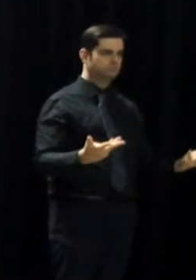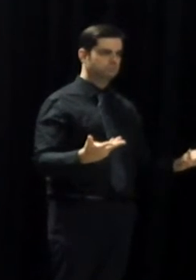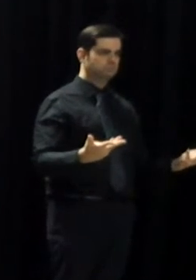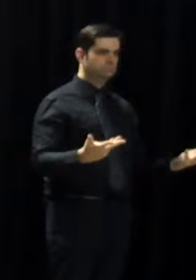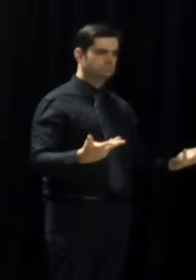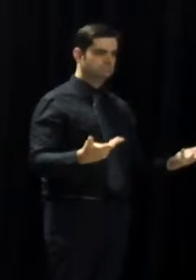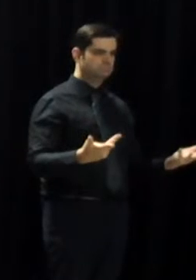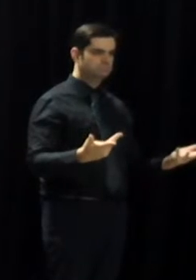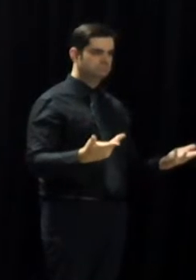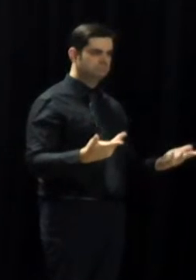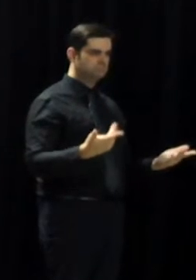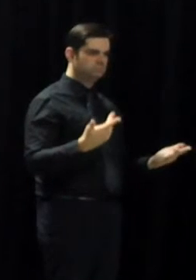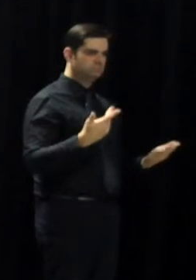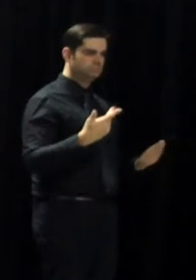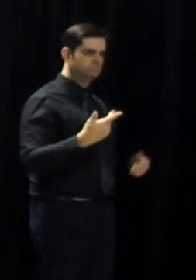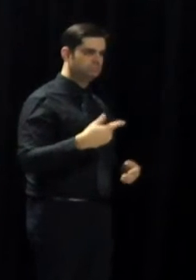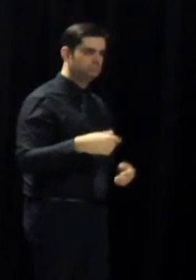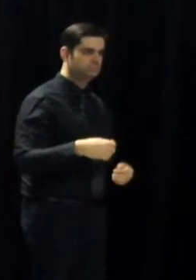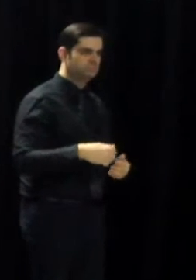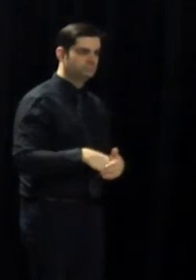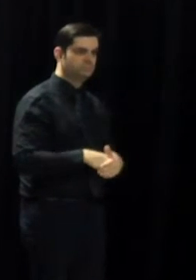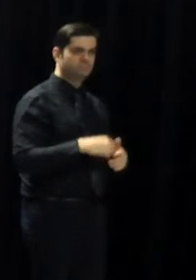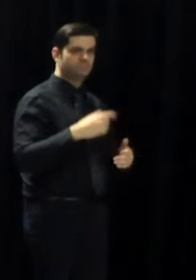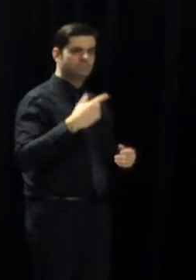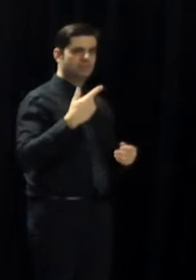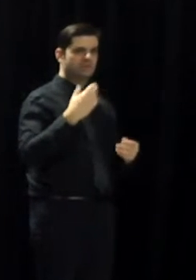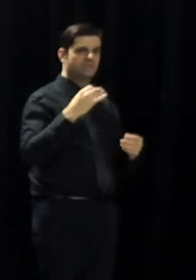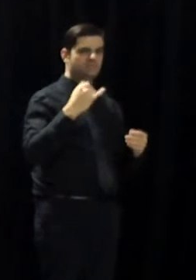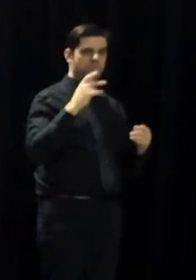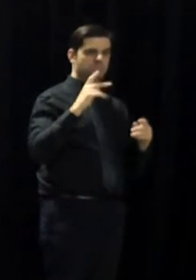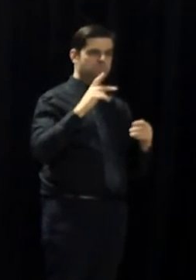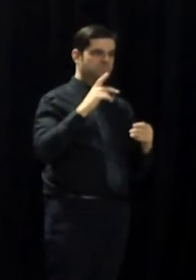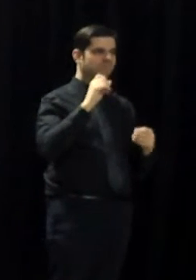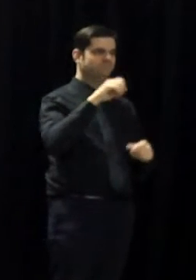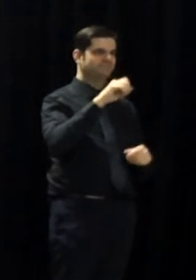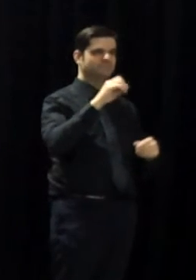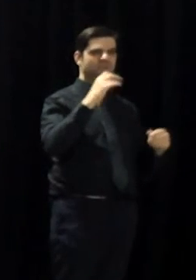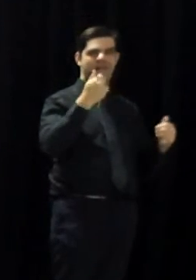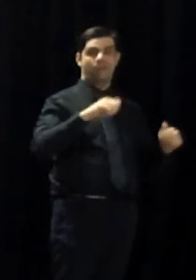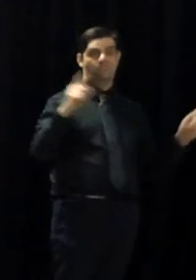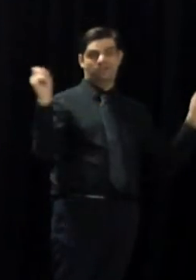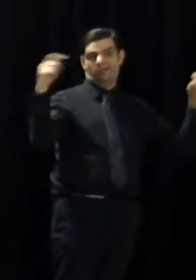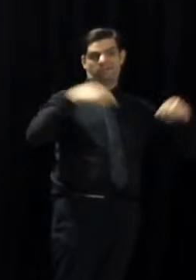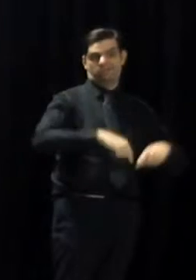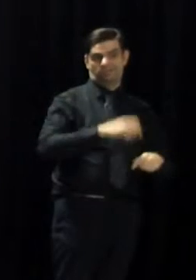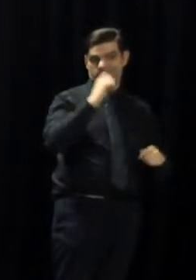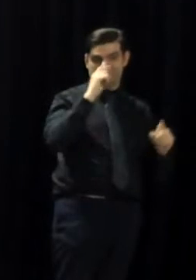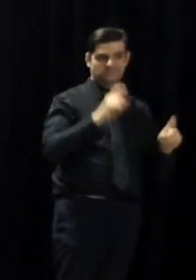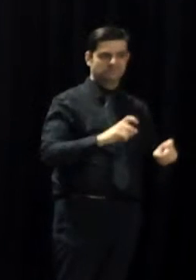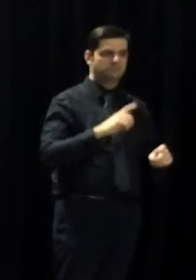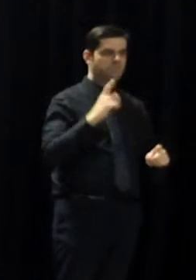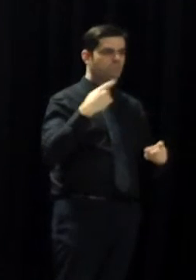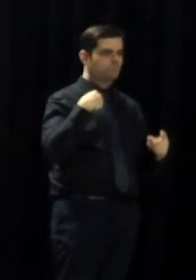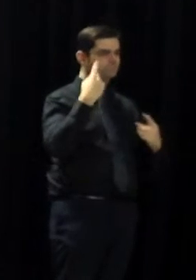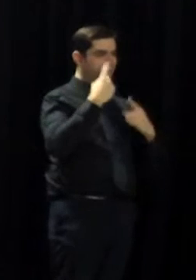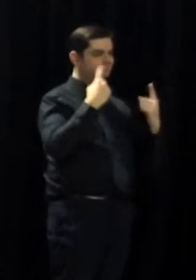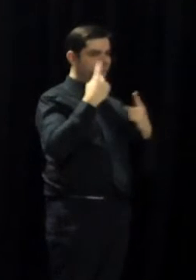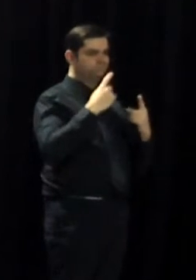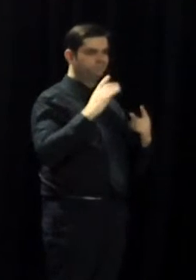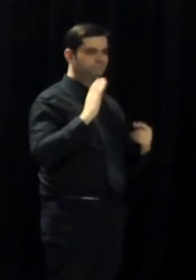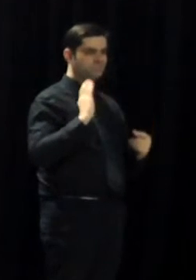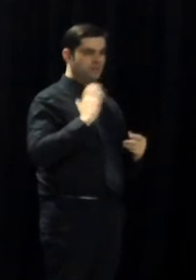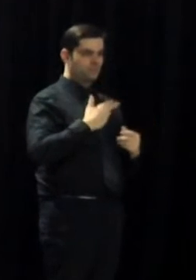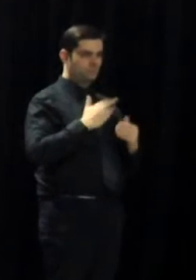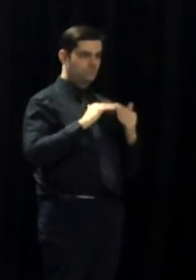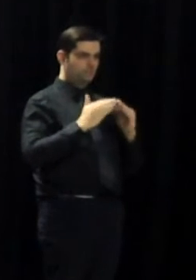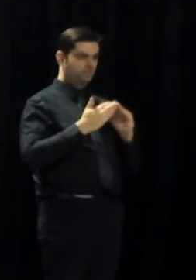not, but if they're in our community, they're a risk, so we'd rather know if they are carrying the virus or not, right? So